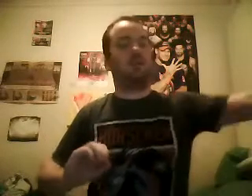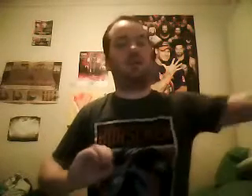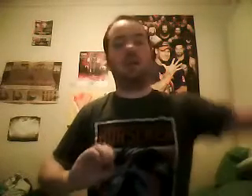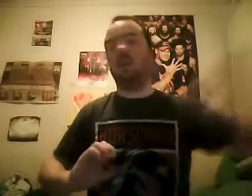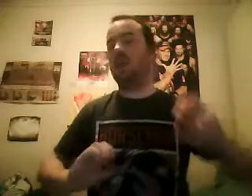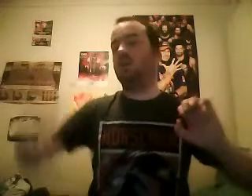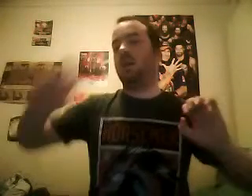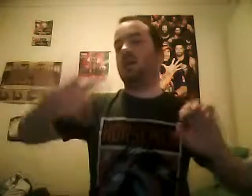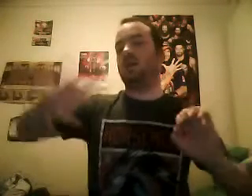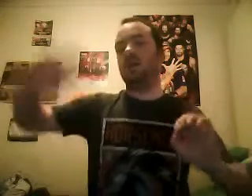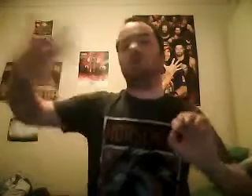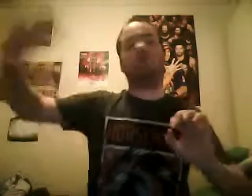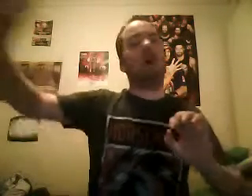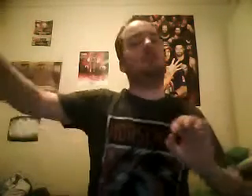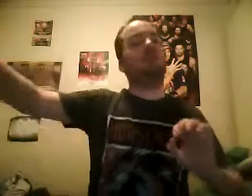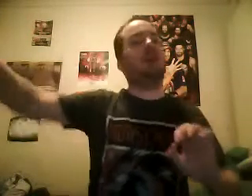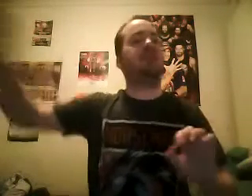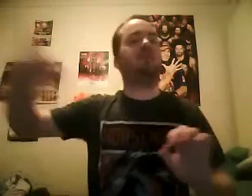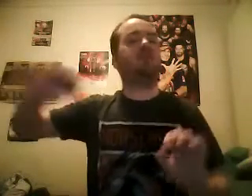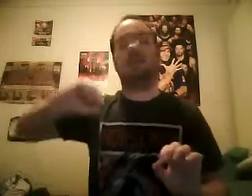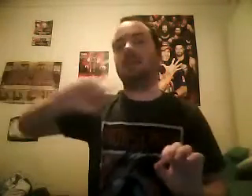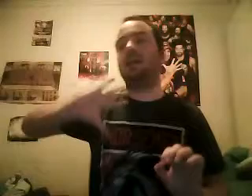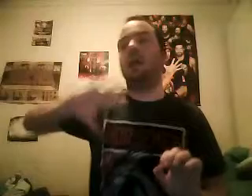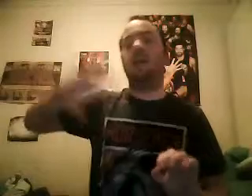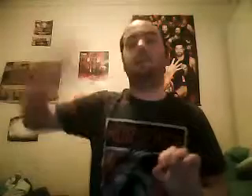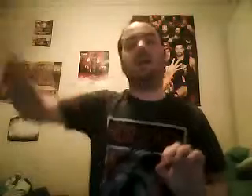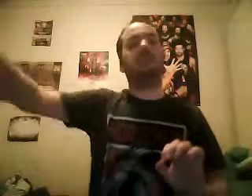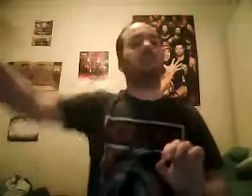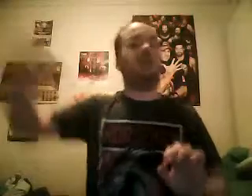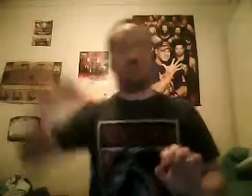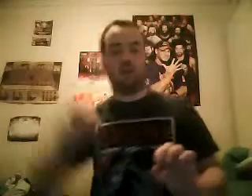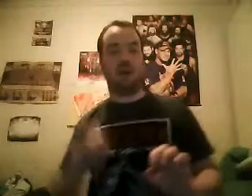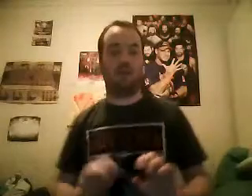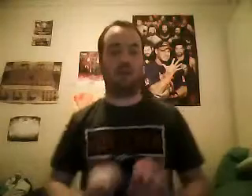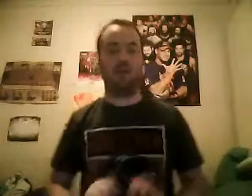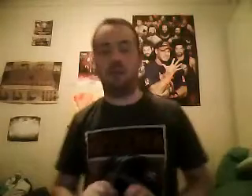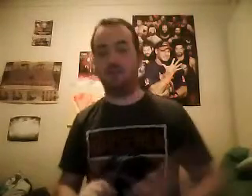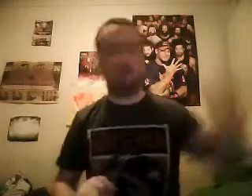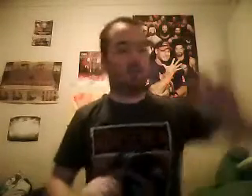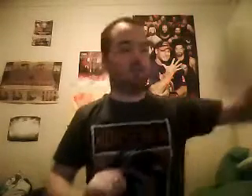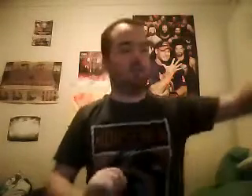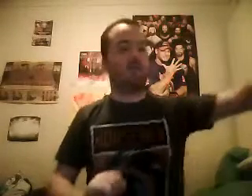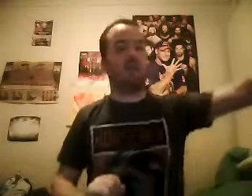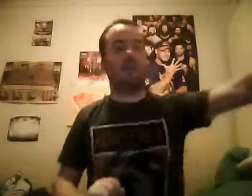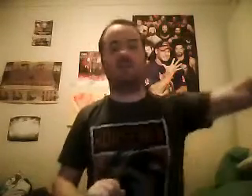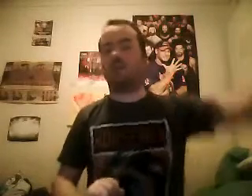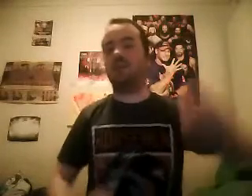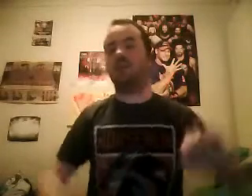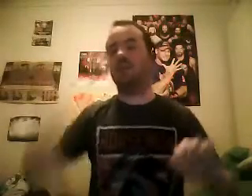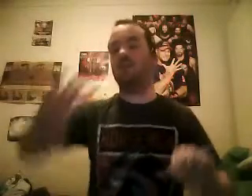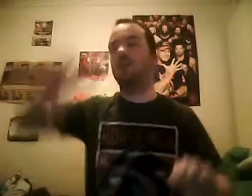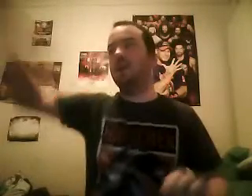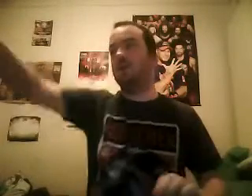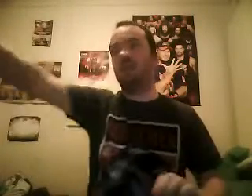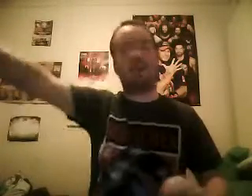great heel, and you can have Charlotte as the babyface side of the family. You got Ric Flair as the greatest heel, and you could have